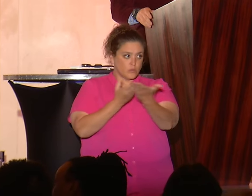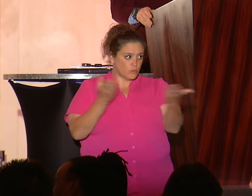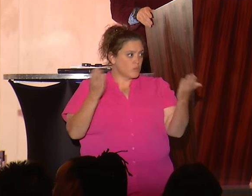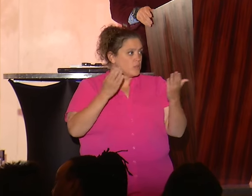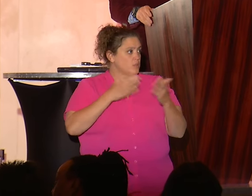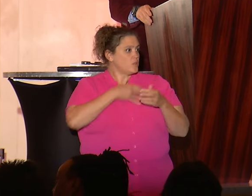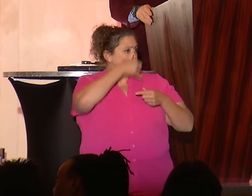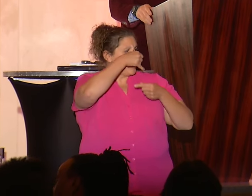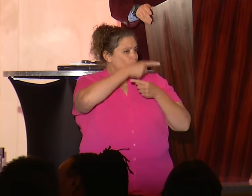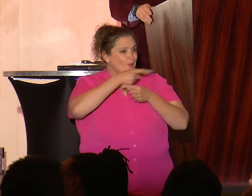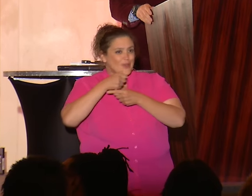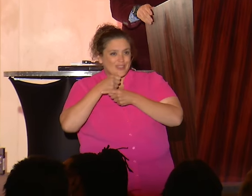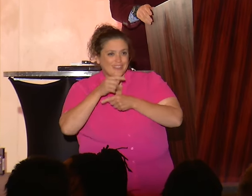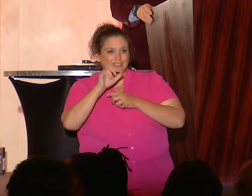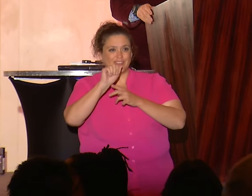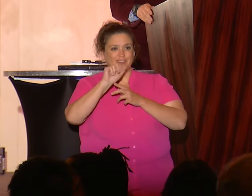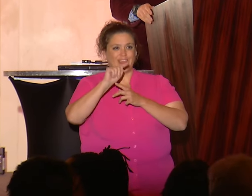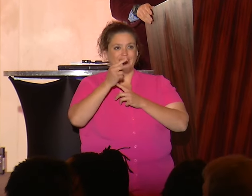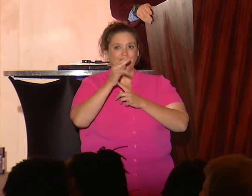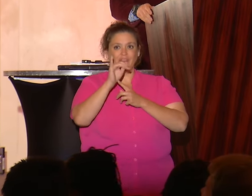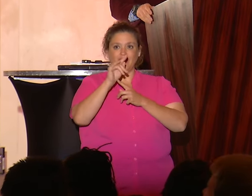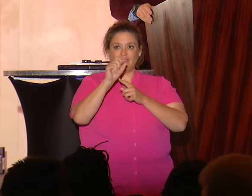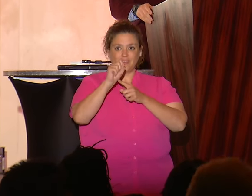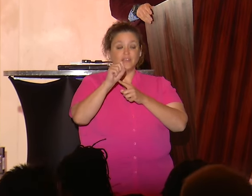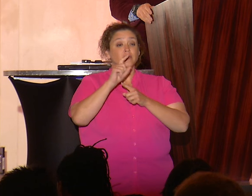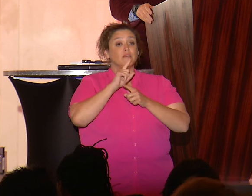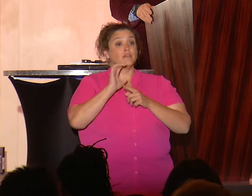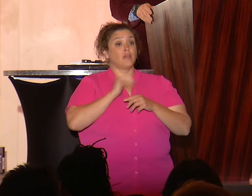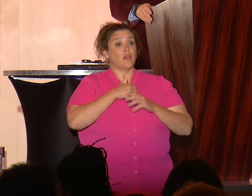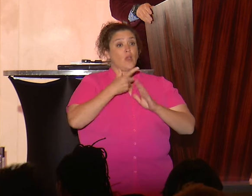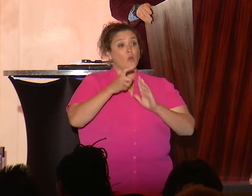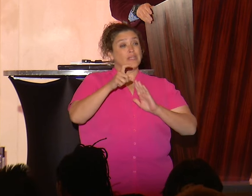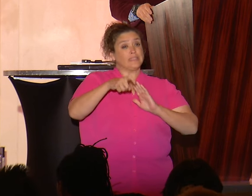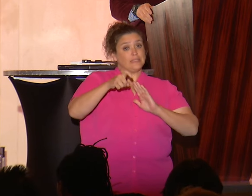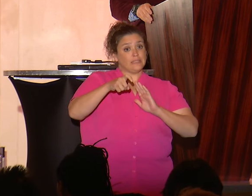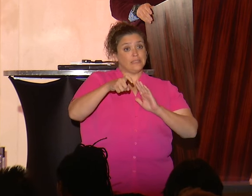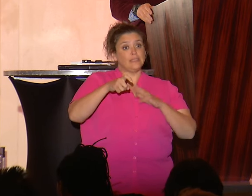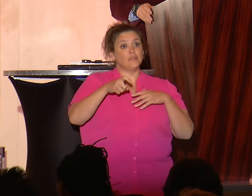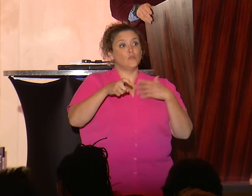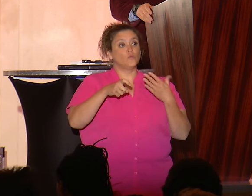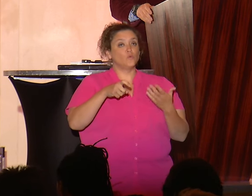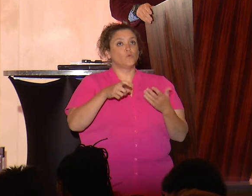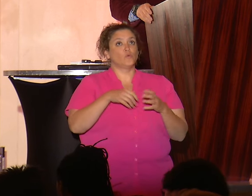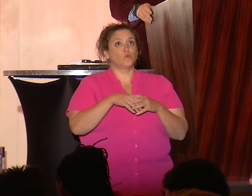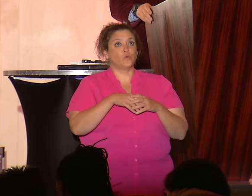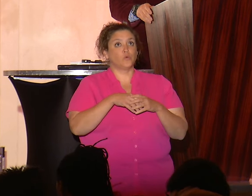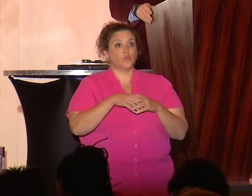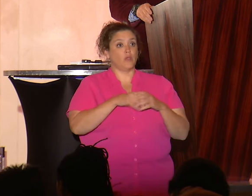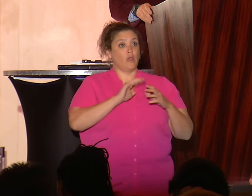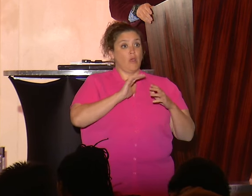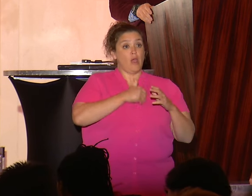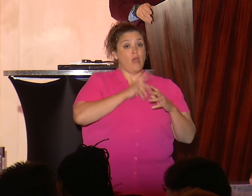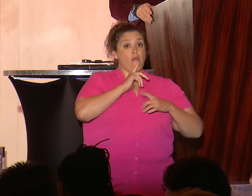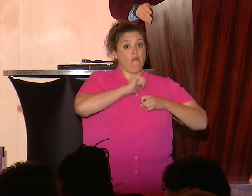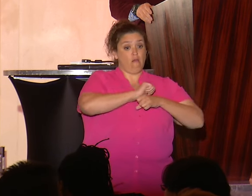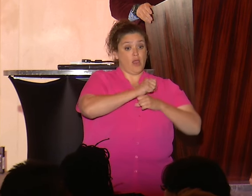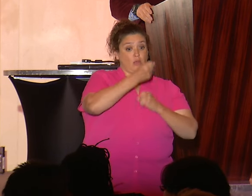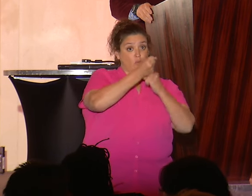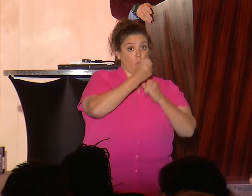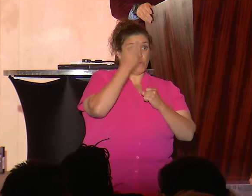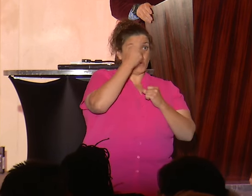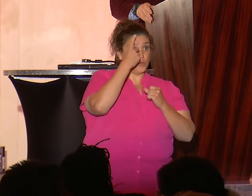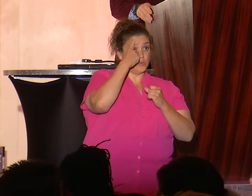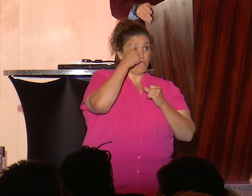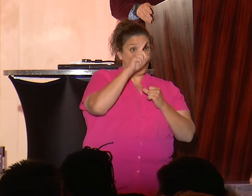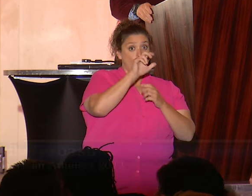sister atheists is the need for us to take our actual arguments for atheism to the